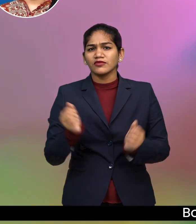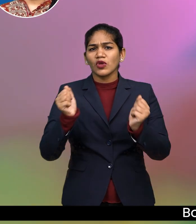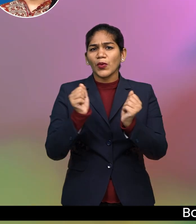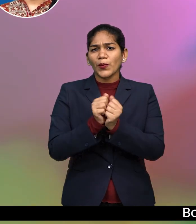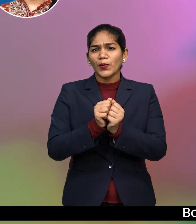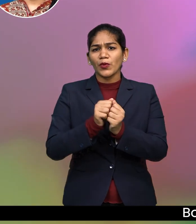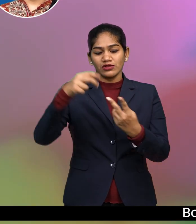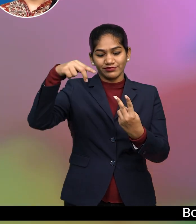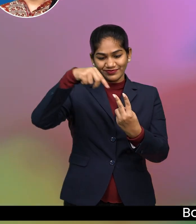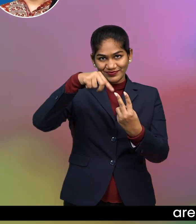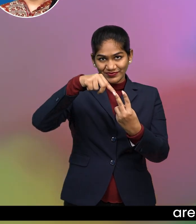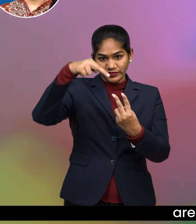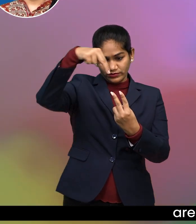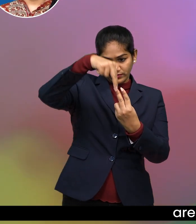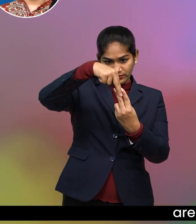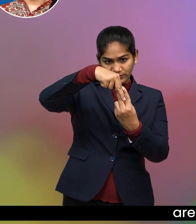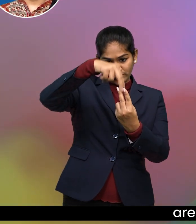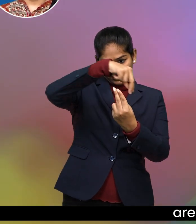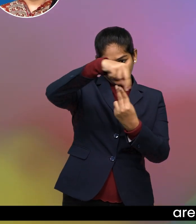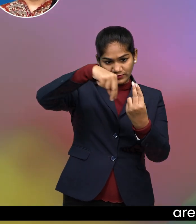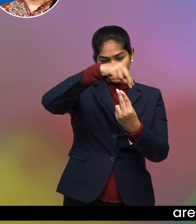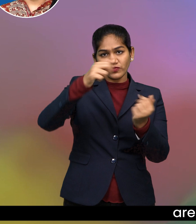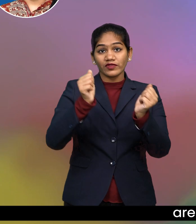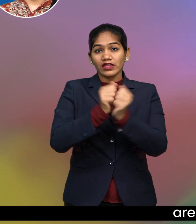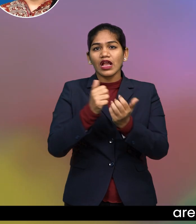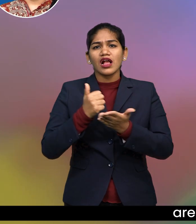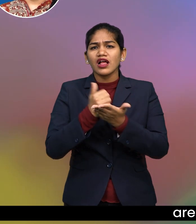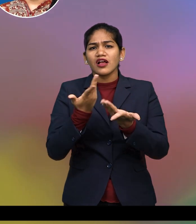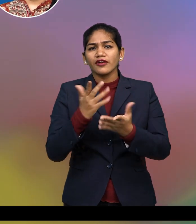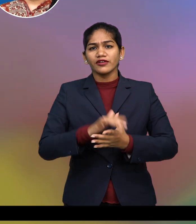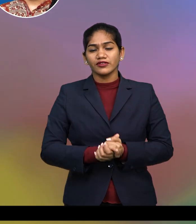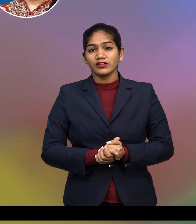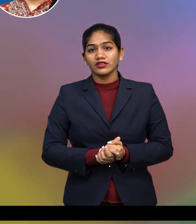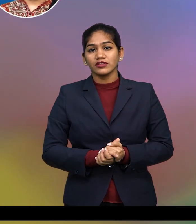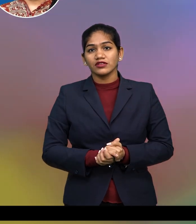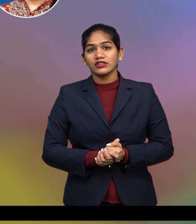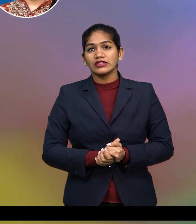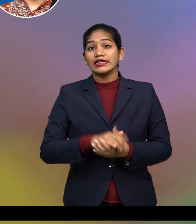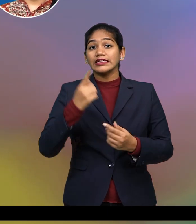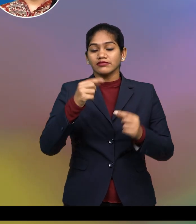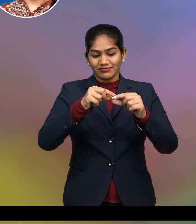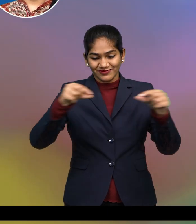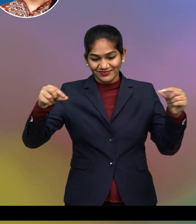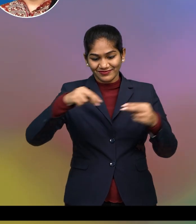Both stalk and scion are tied with the help of a twine thread